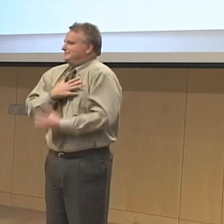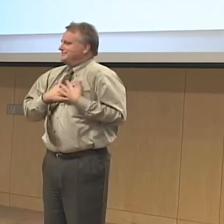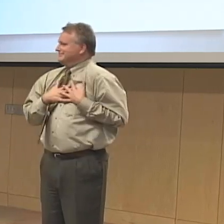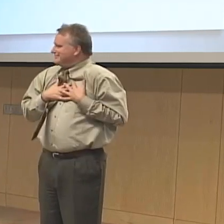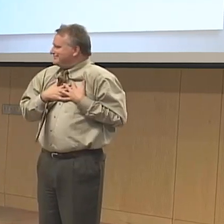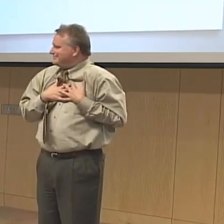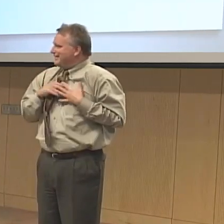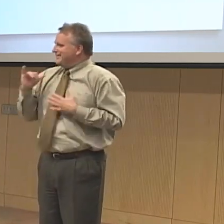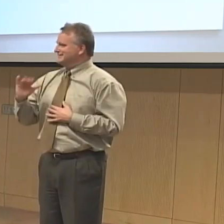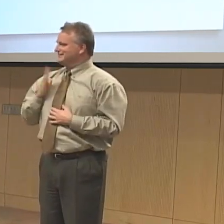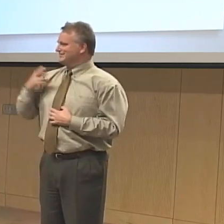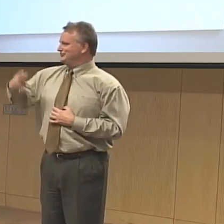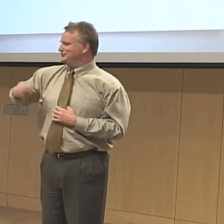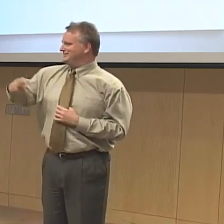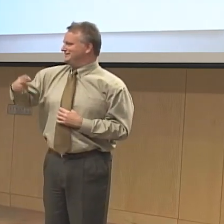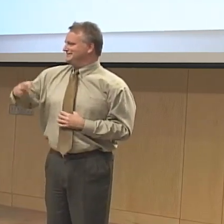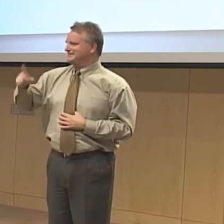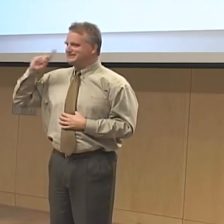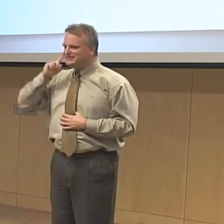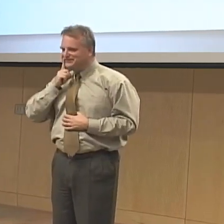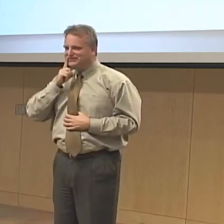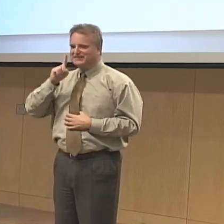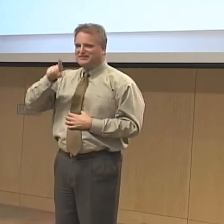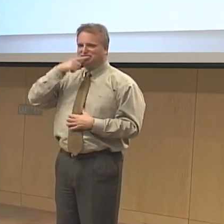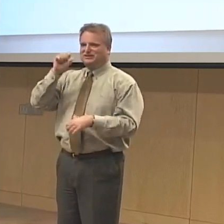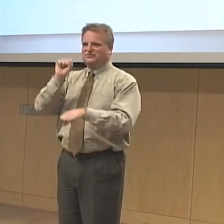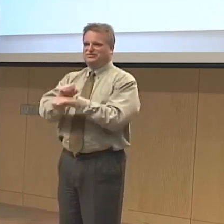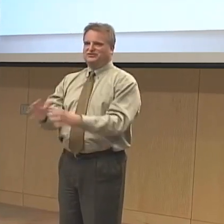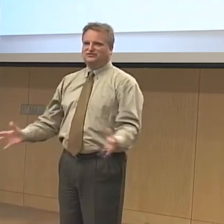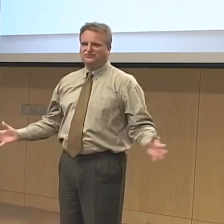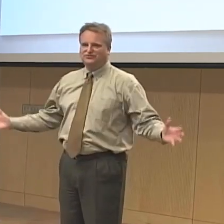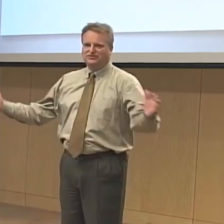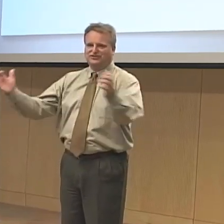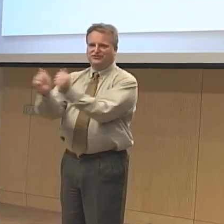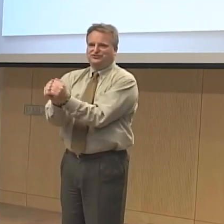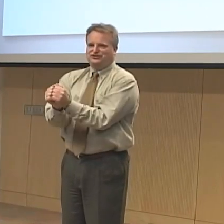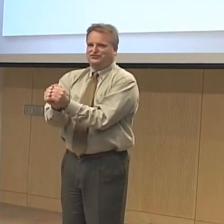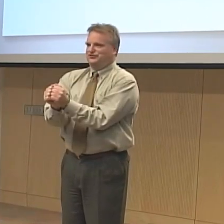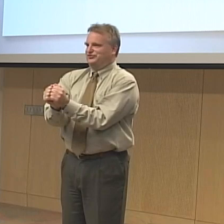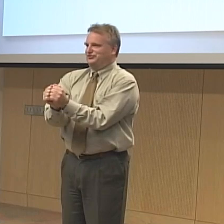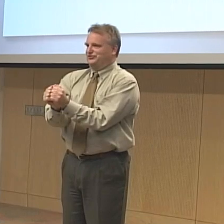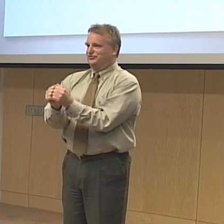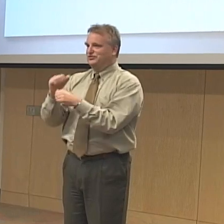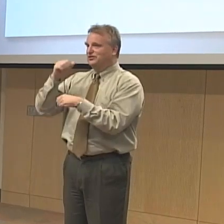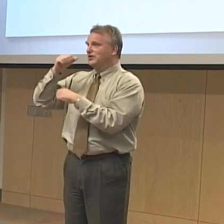touching story. It's part of my history, deaf and hearing people working together.